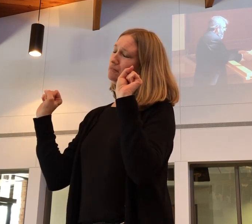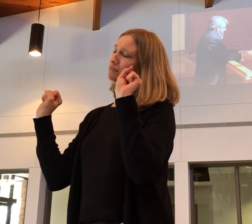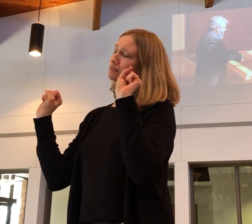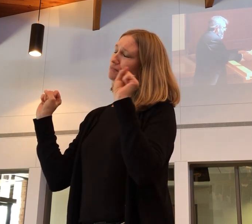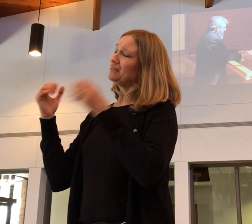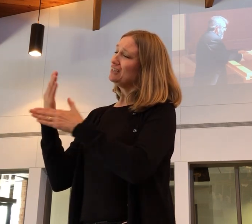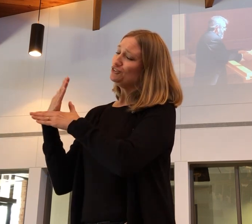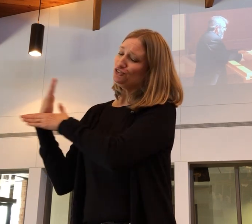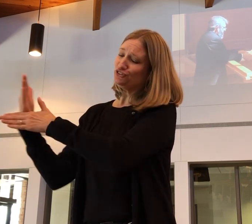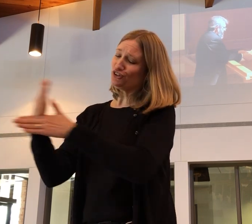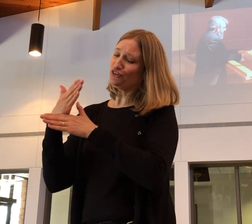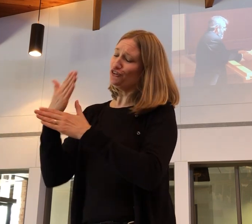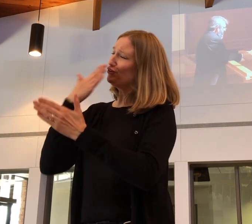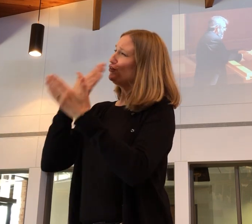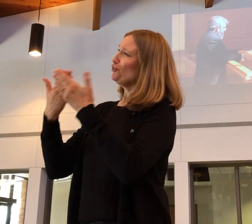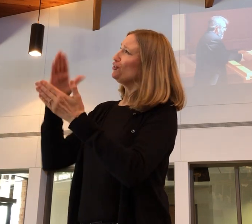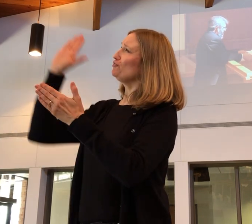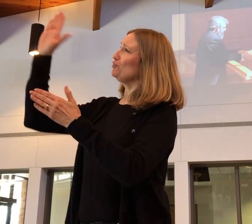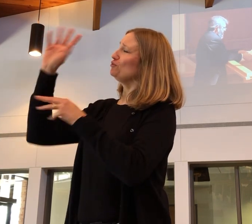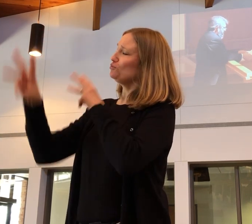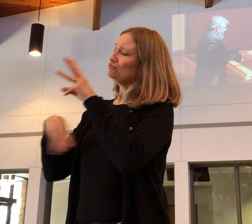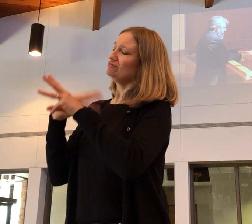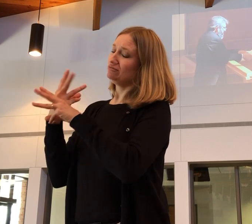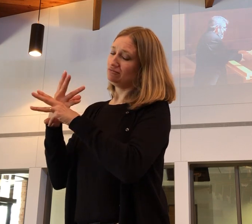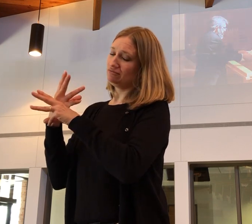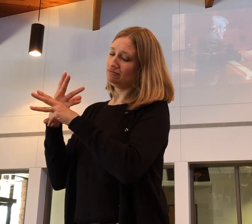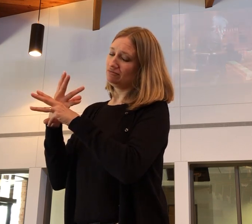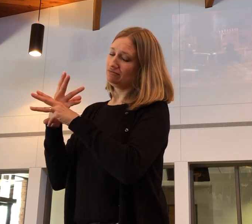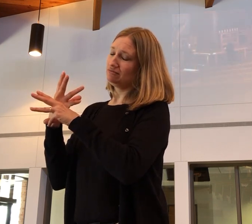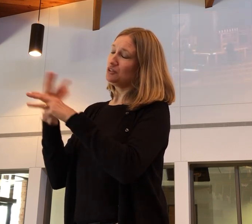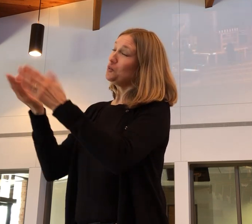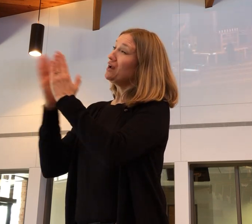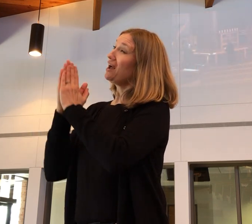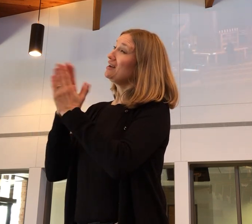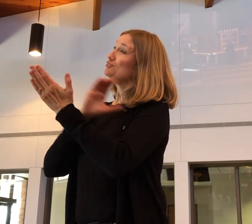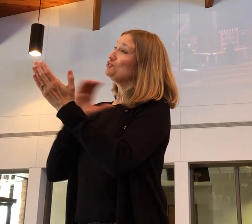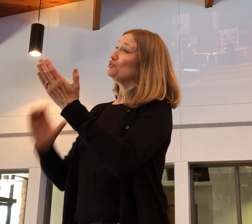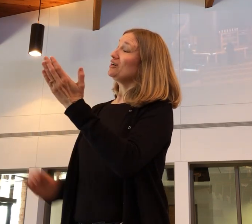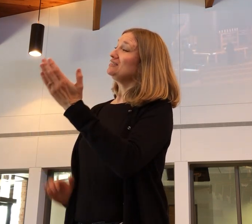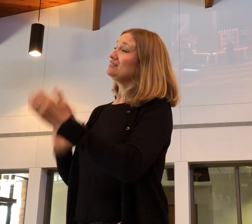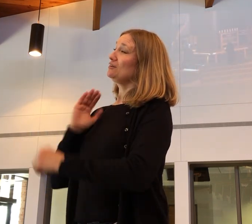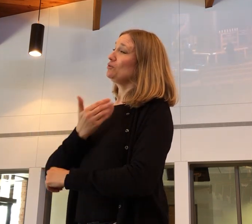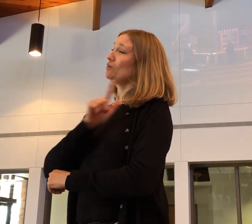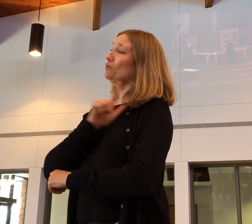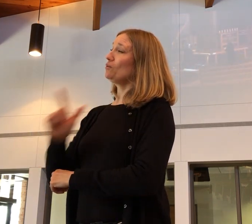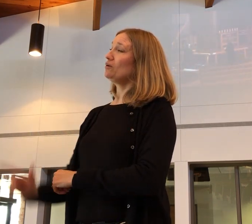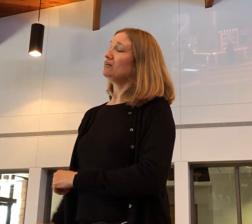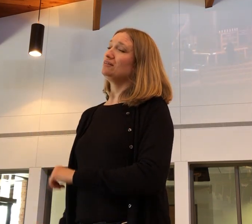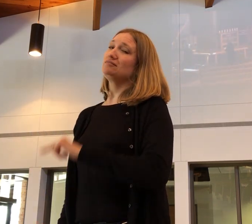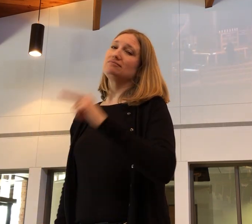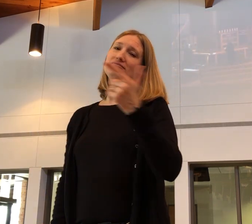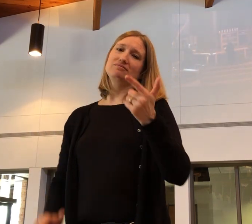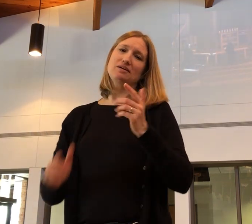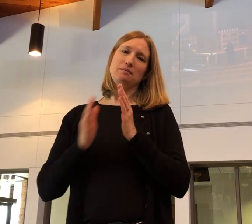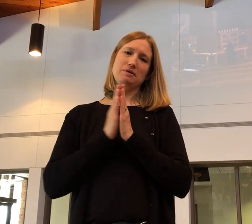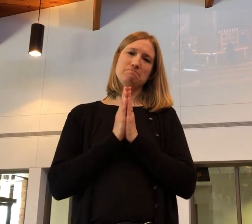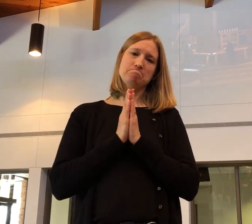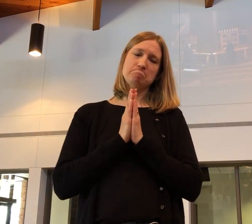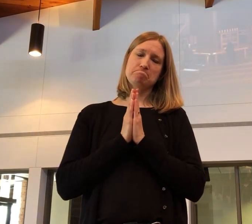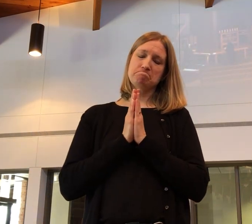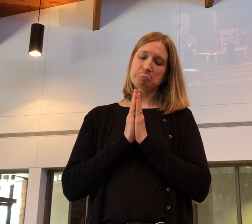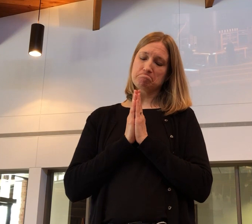and to share in the goodness of your creation. We ask this through Christ our Lord. Amen. Let